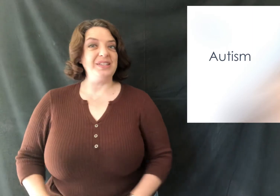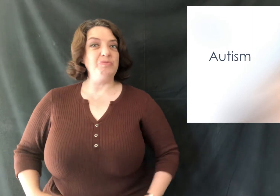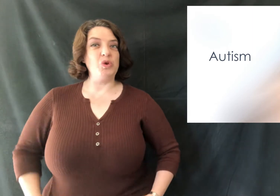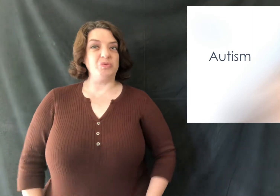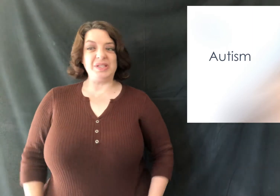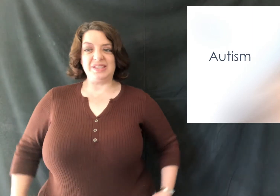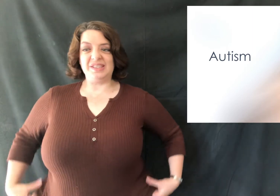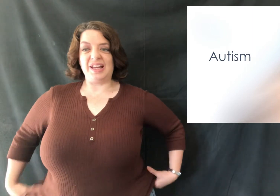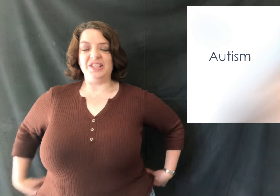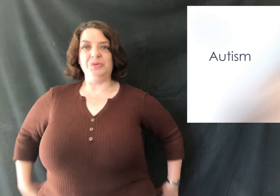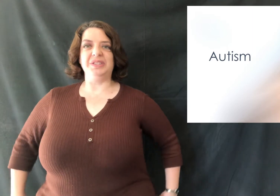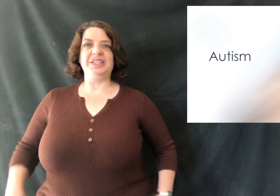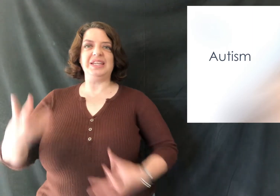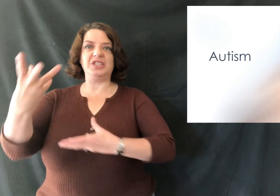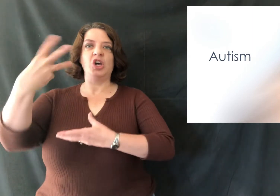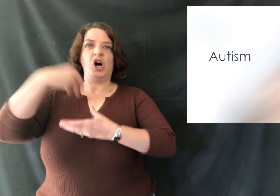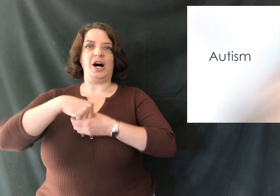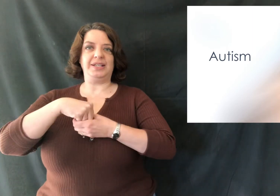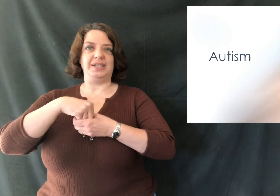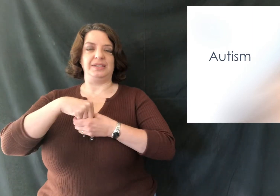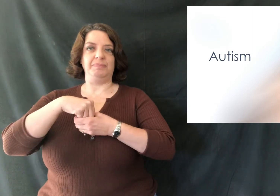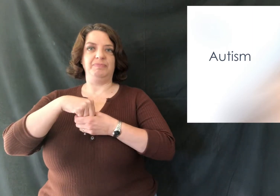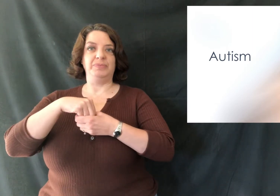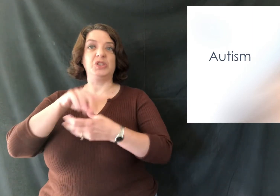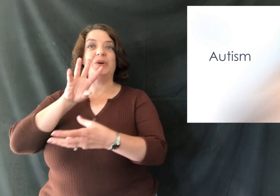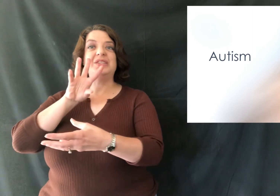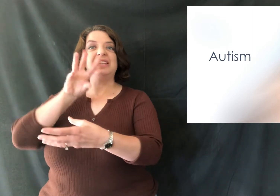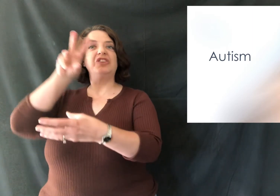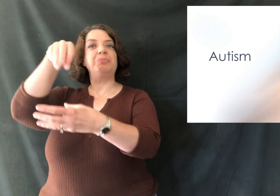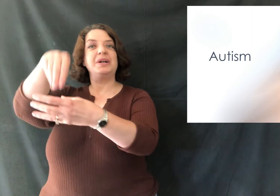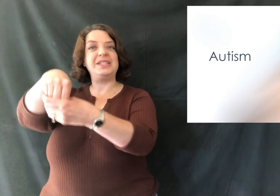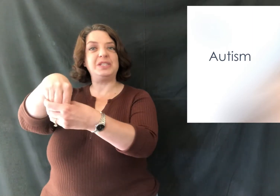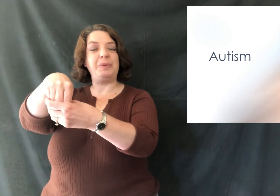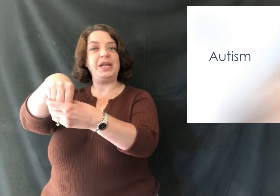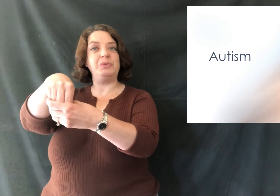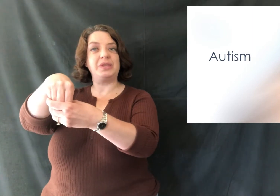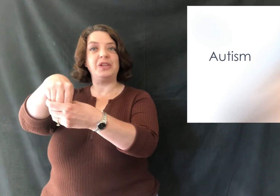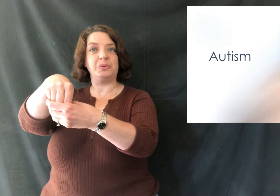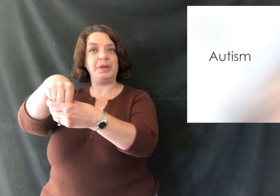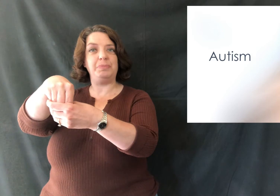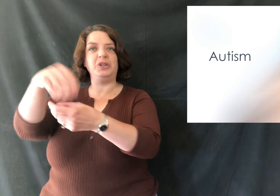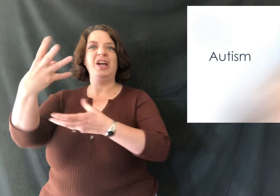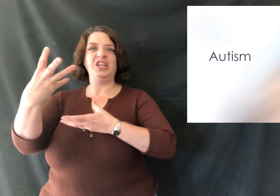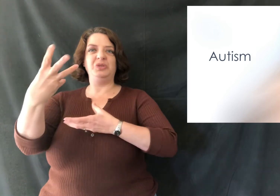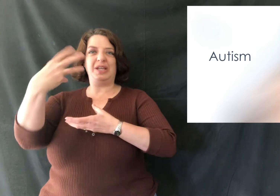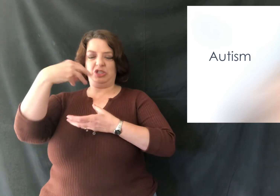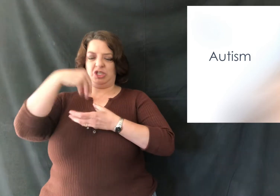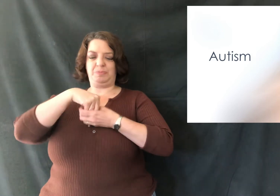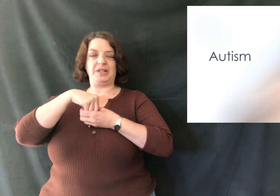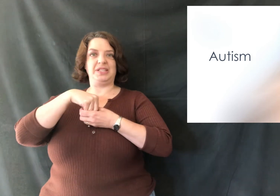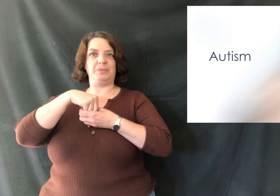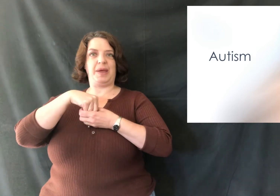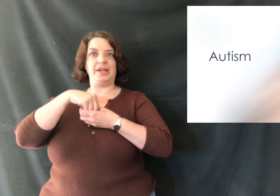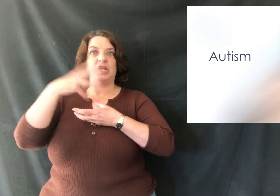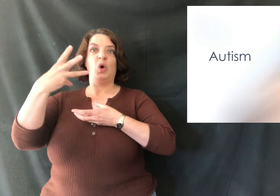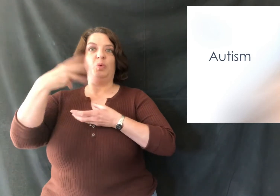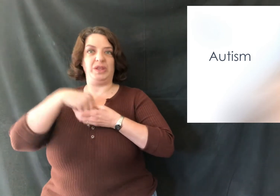more recent sign you will see is autism. So instead of participating with other people, you tend to just participate with